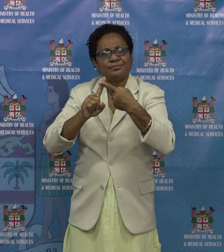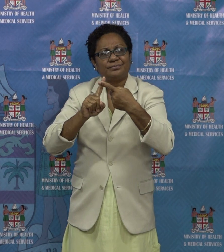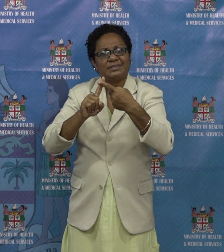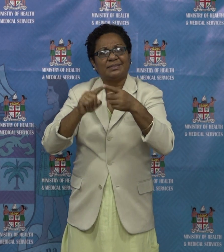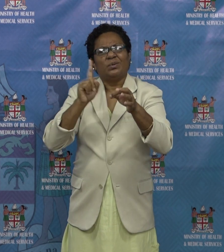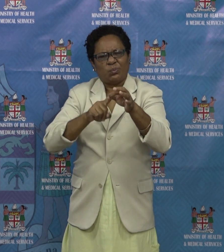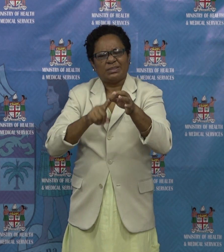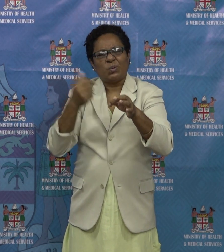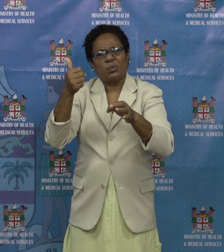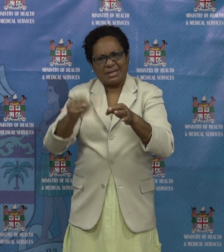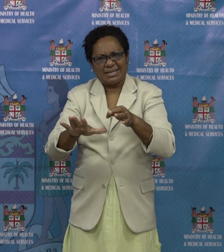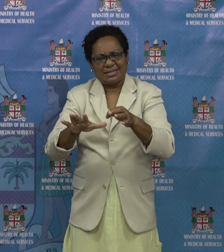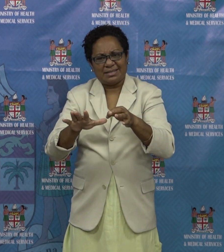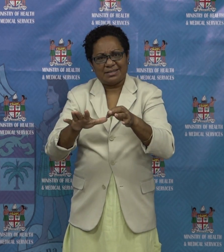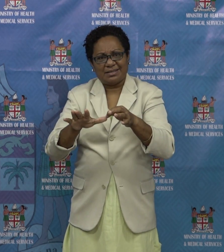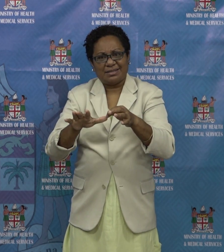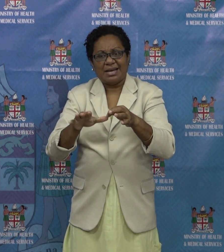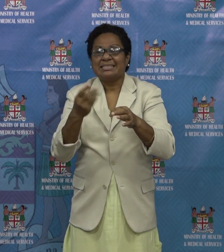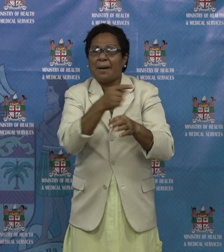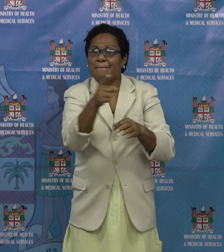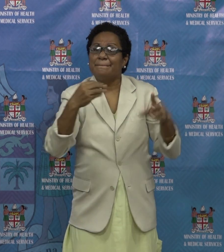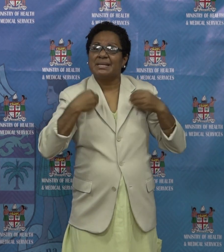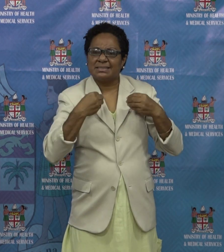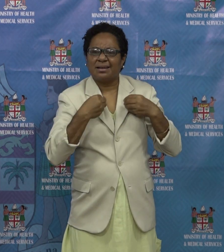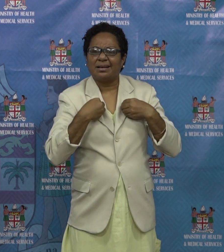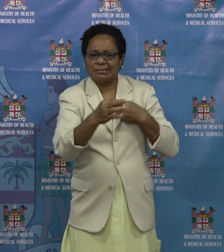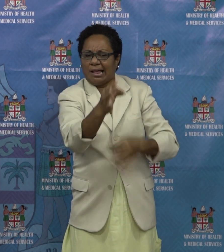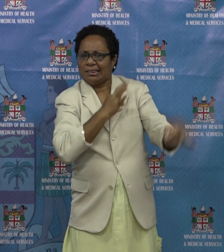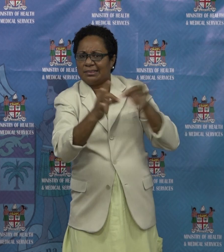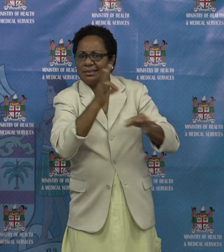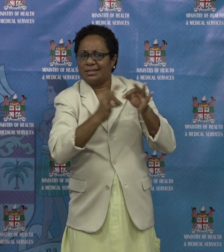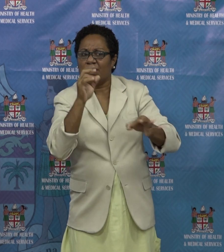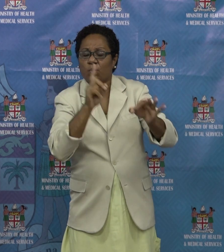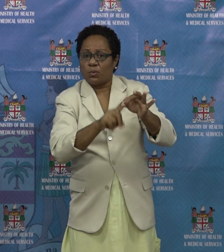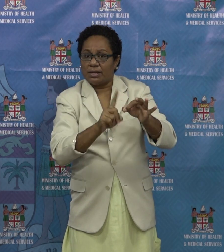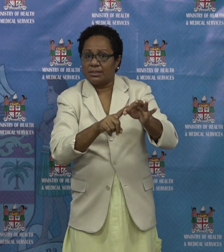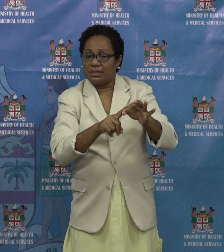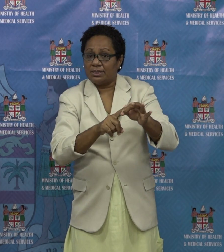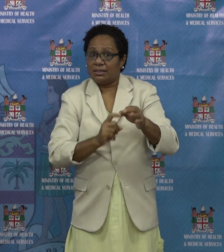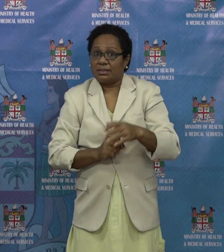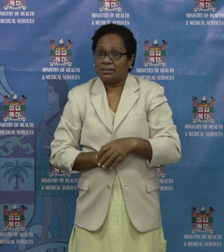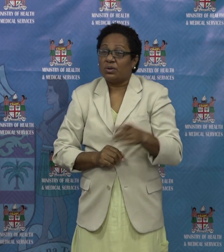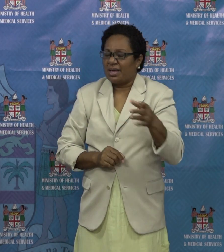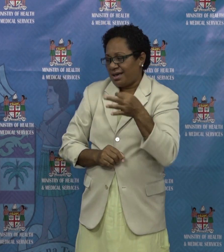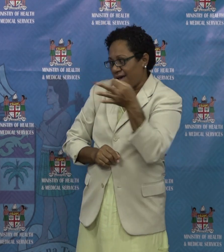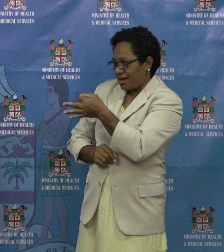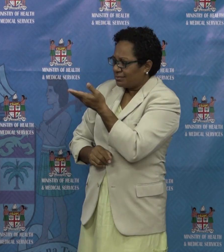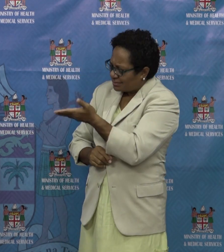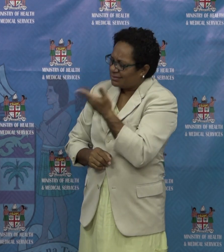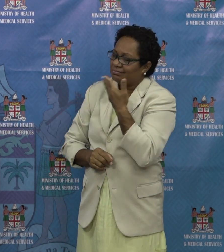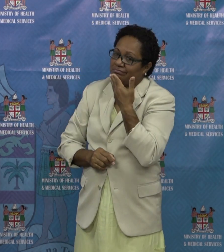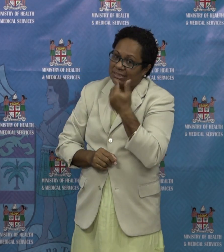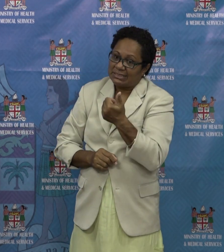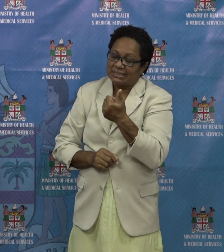has also been raised by the retailers asking that if this can be considered, and if the